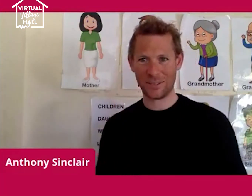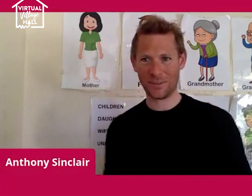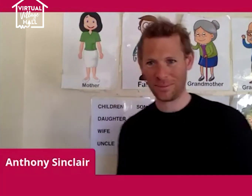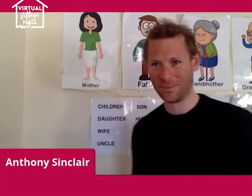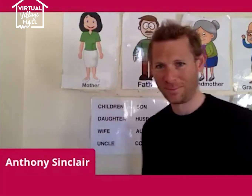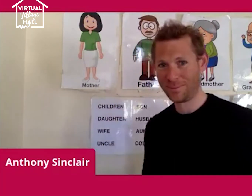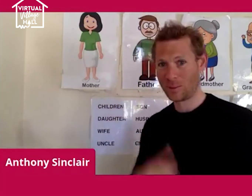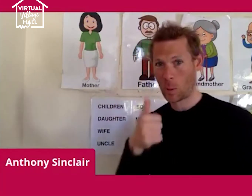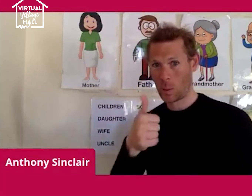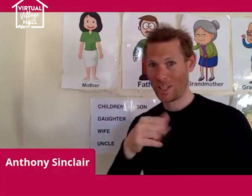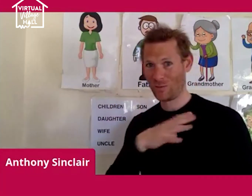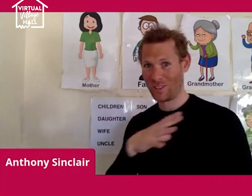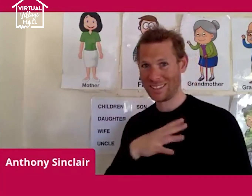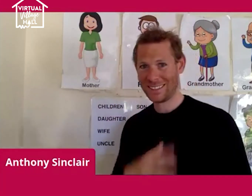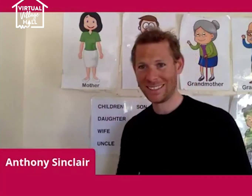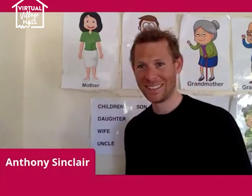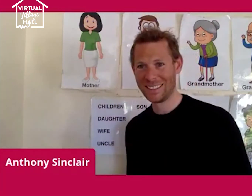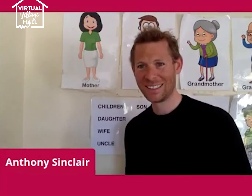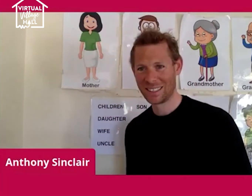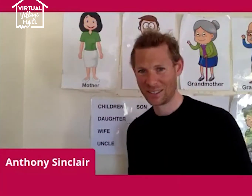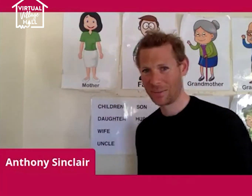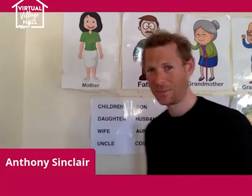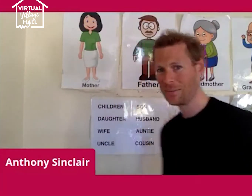and remember what the sign is. All right, ready?